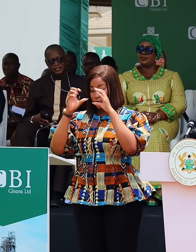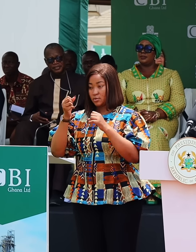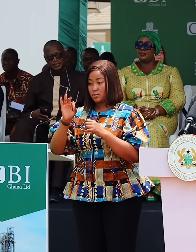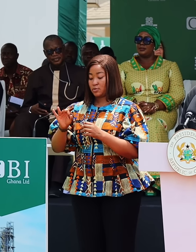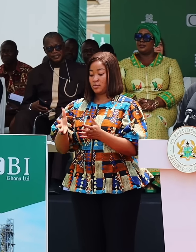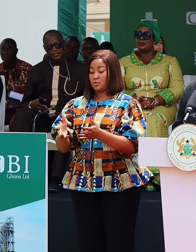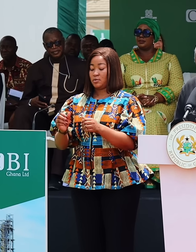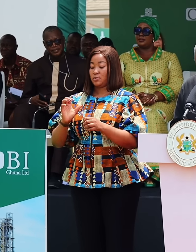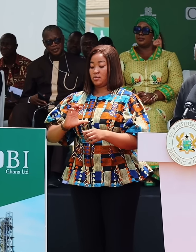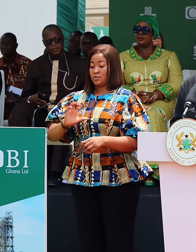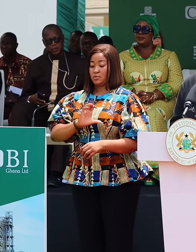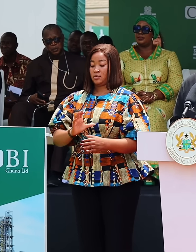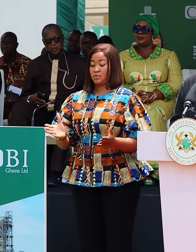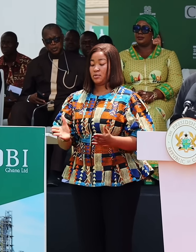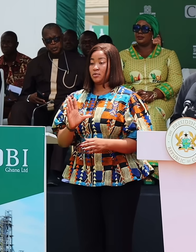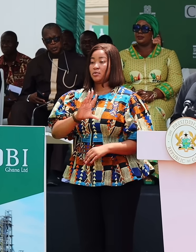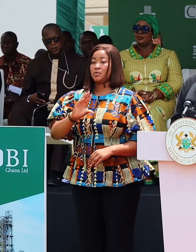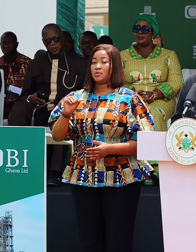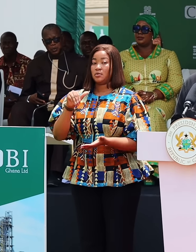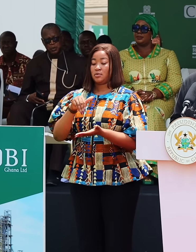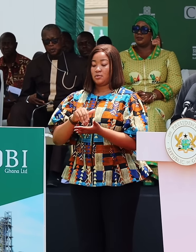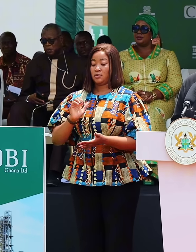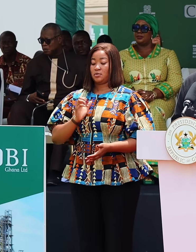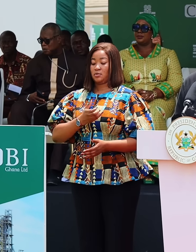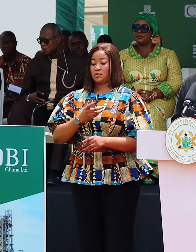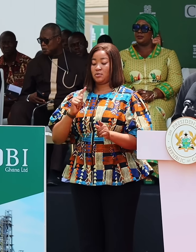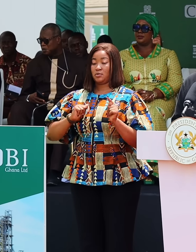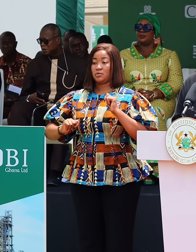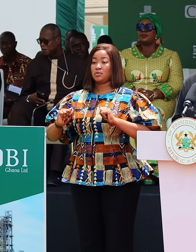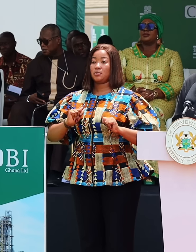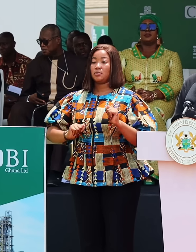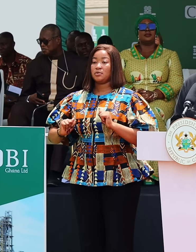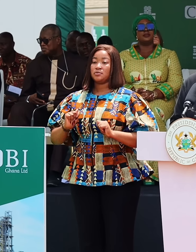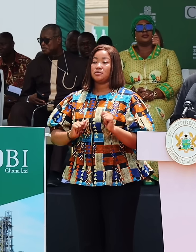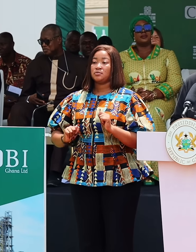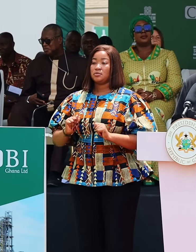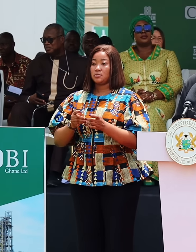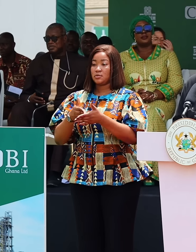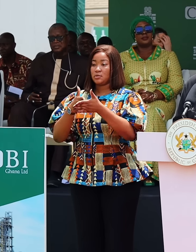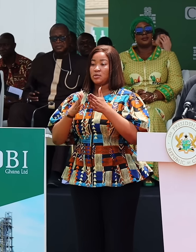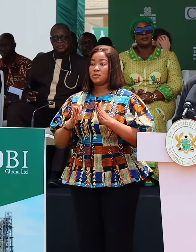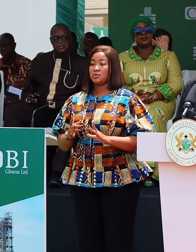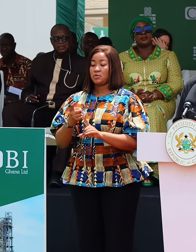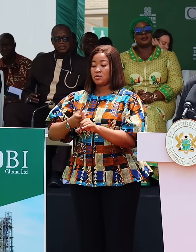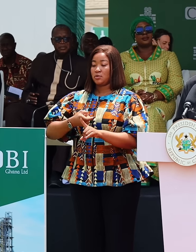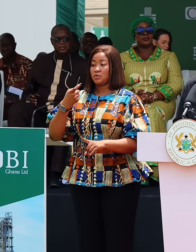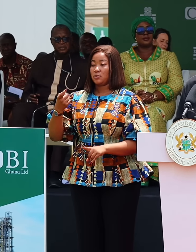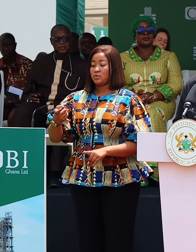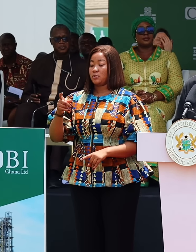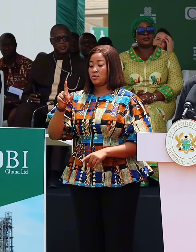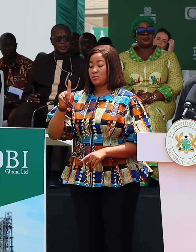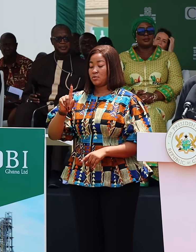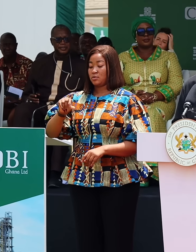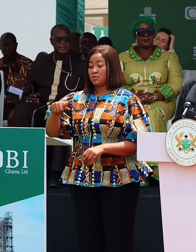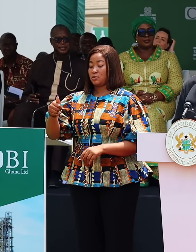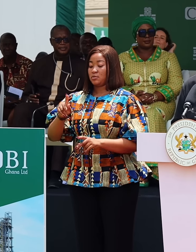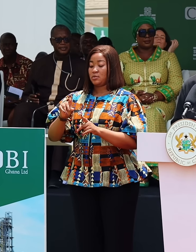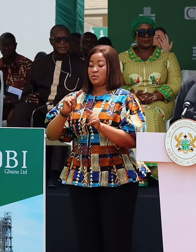Council, and also our traditional leaders from the Togome